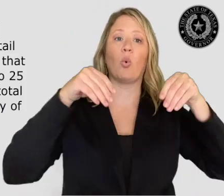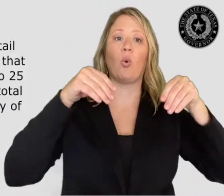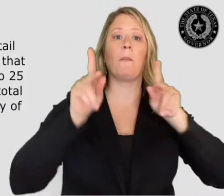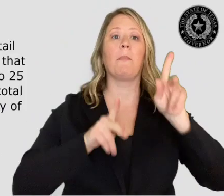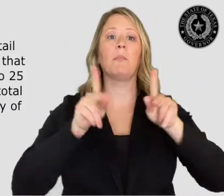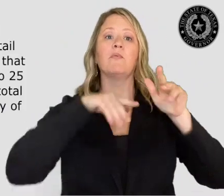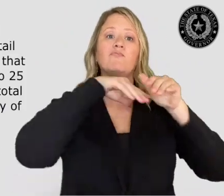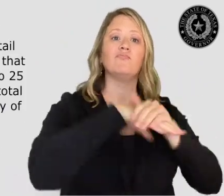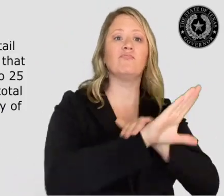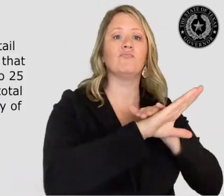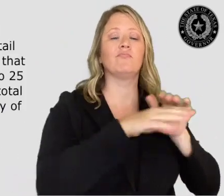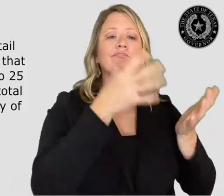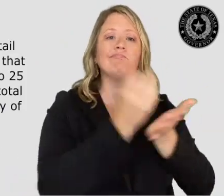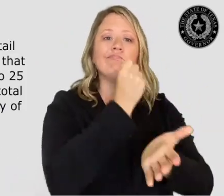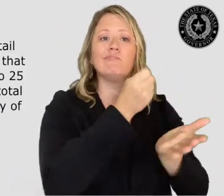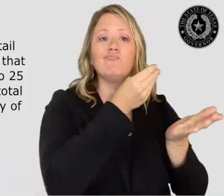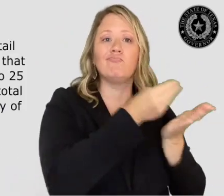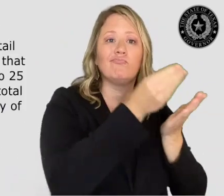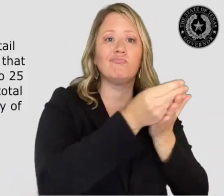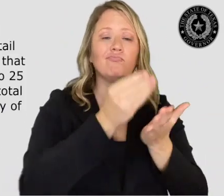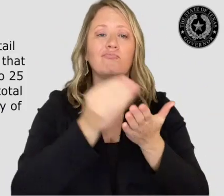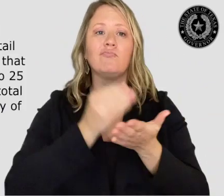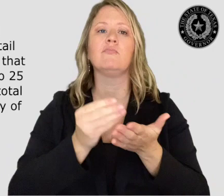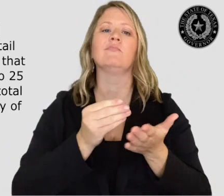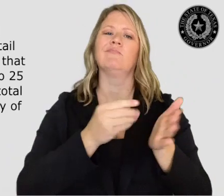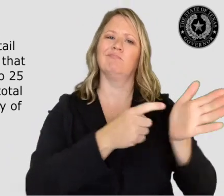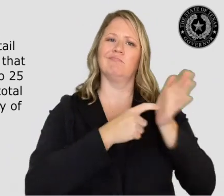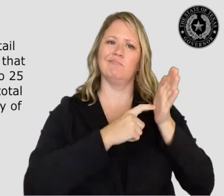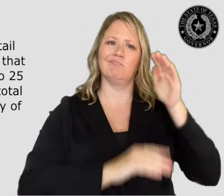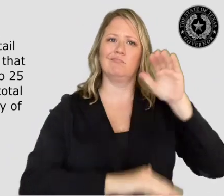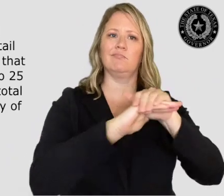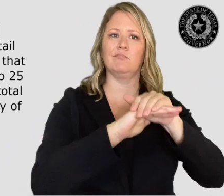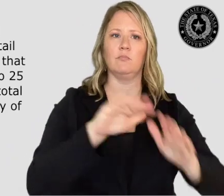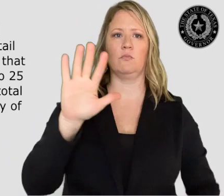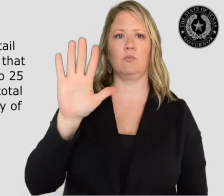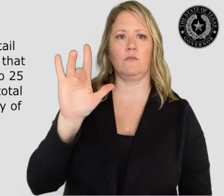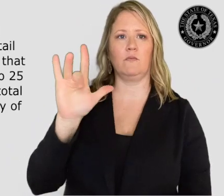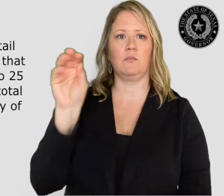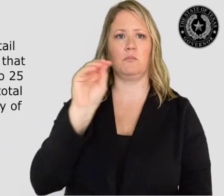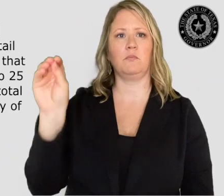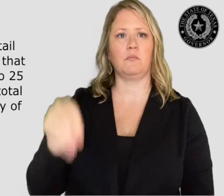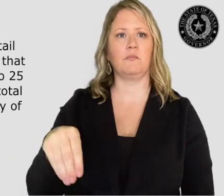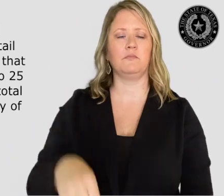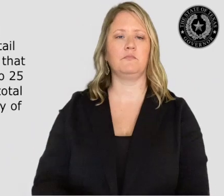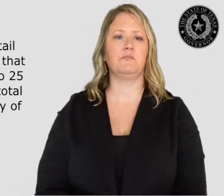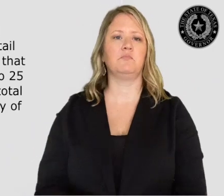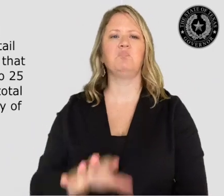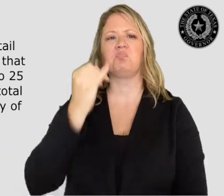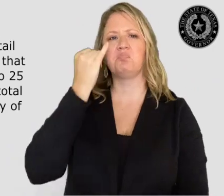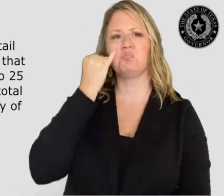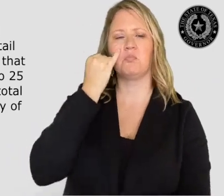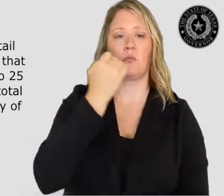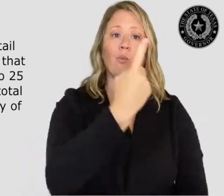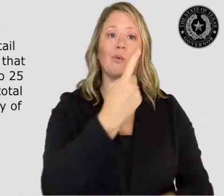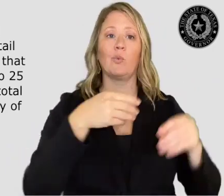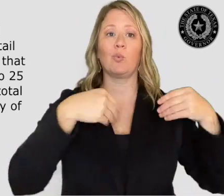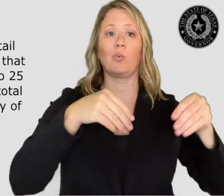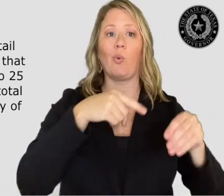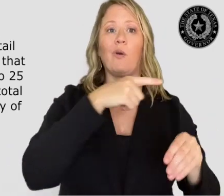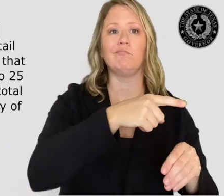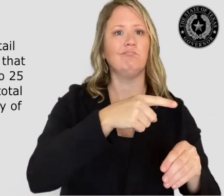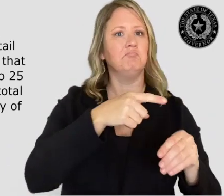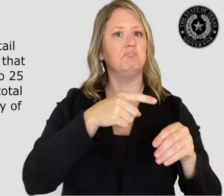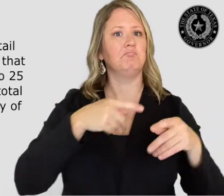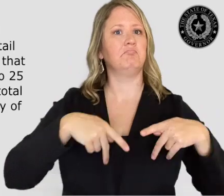In-store, non-CISA retail services for retail establishments that operate at up to 25%